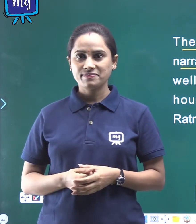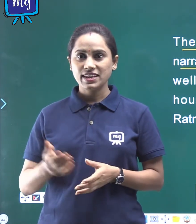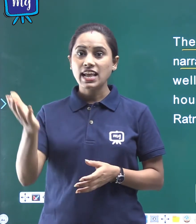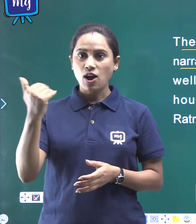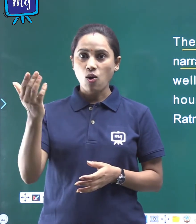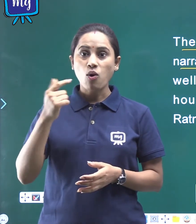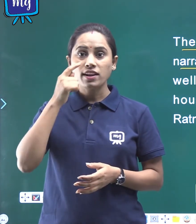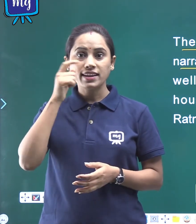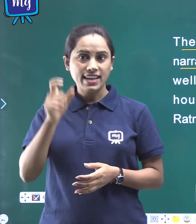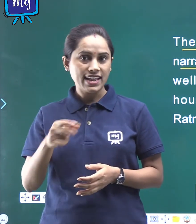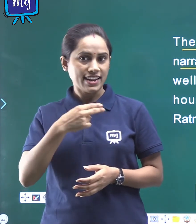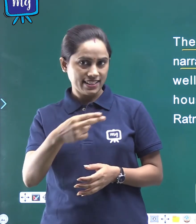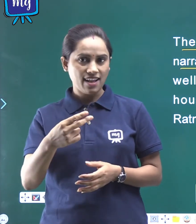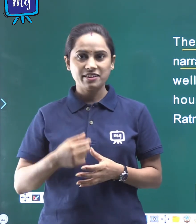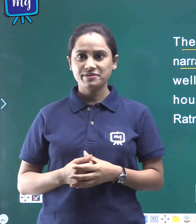called Ratna